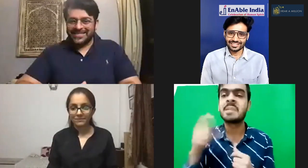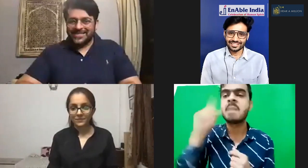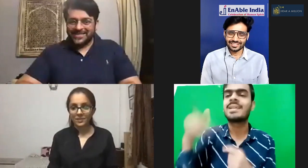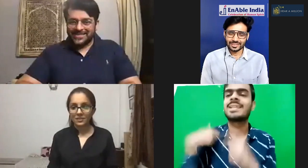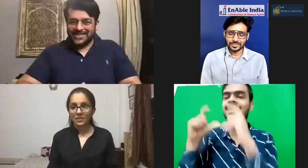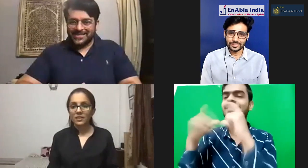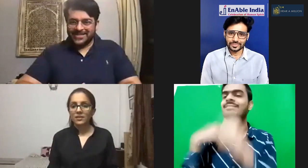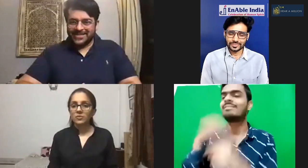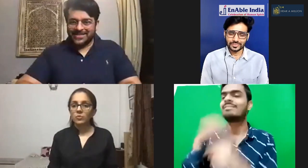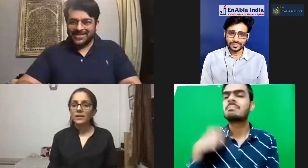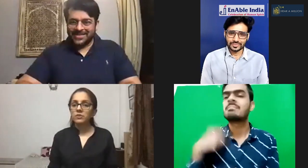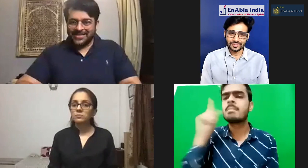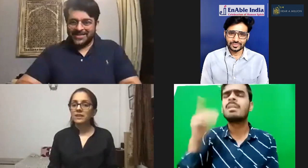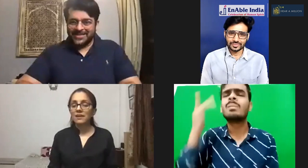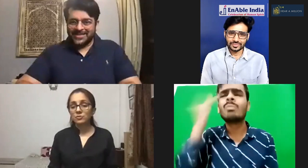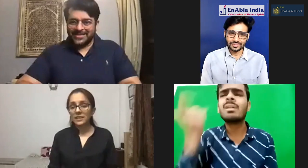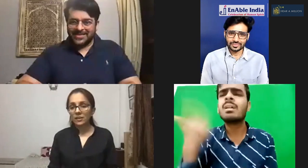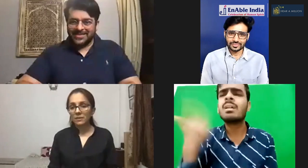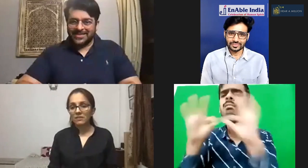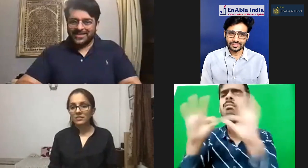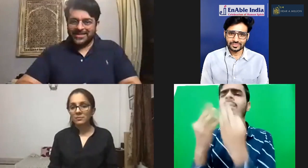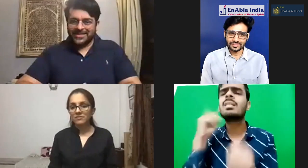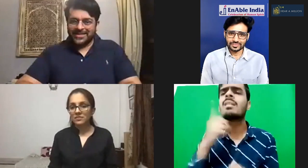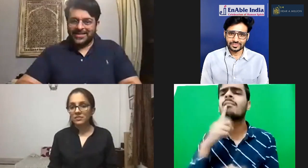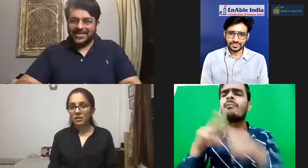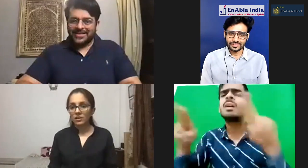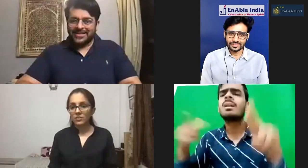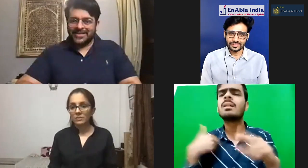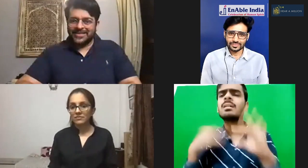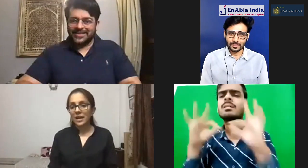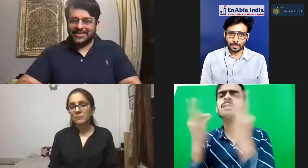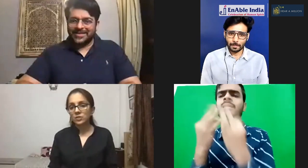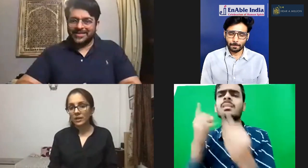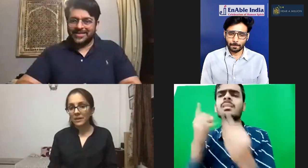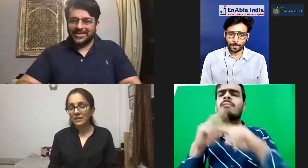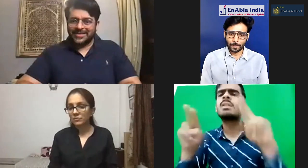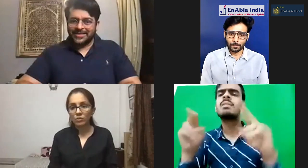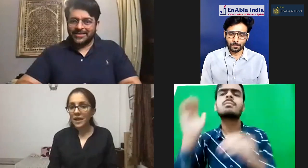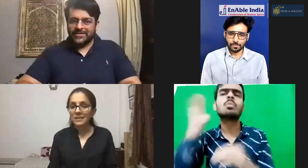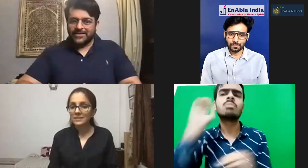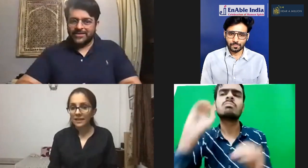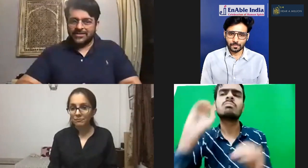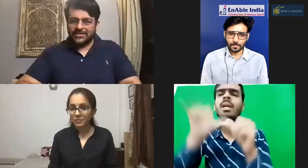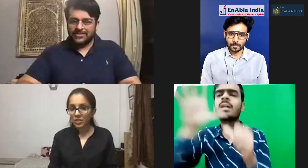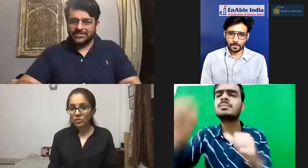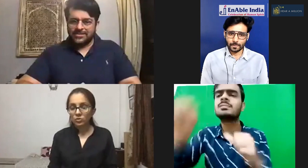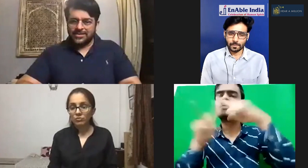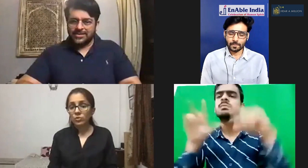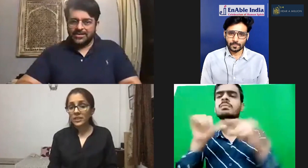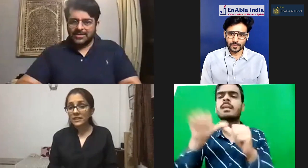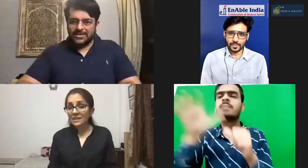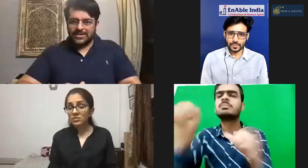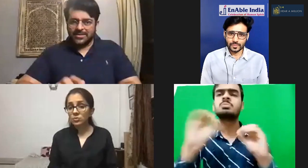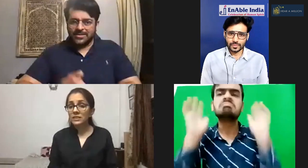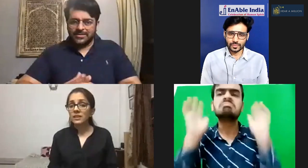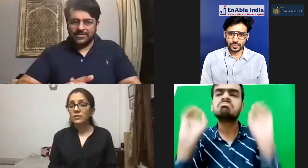Okay. Why? Because I have to take care of my father. My father, my full family is deaf, so we don't